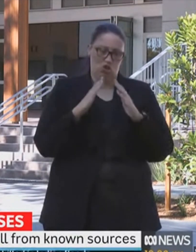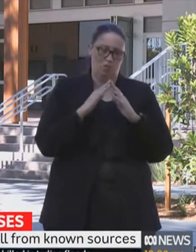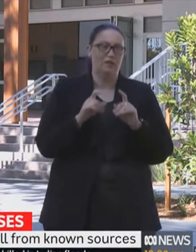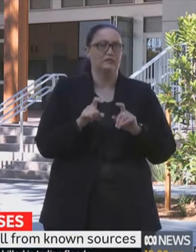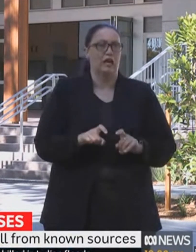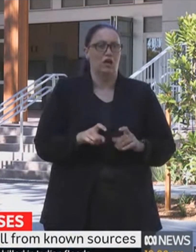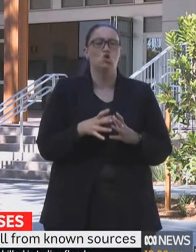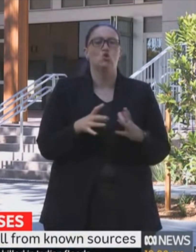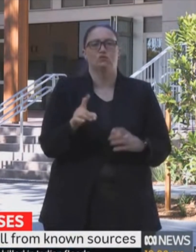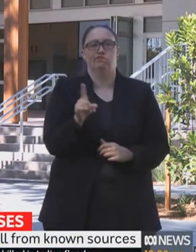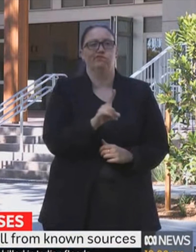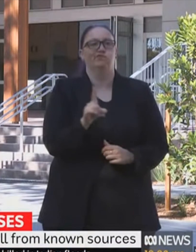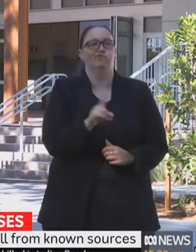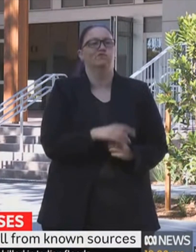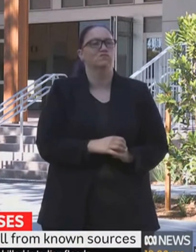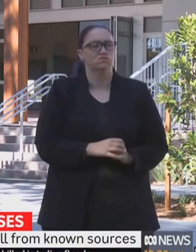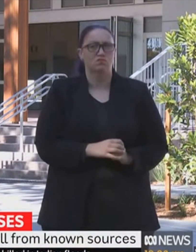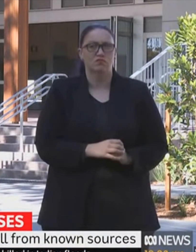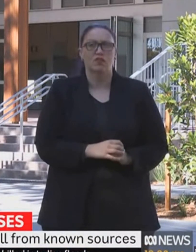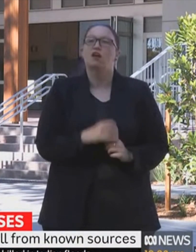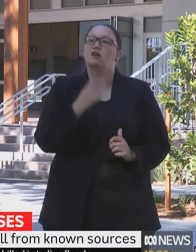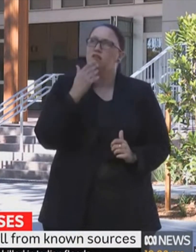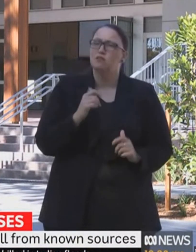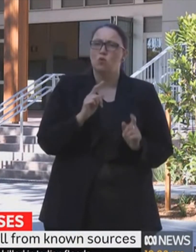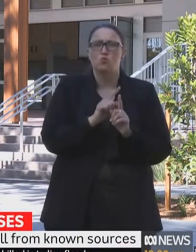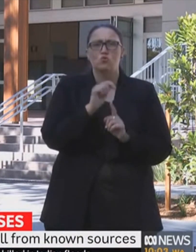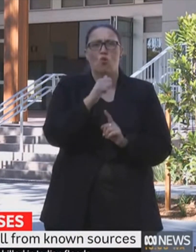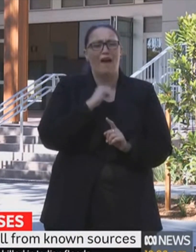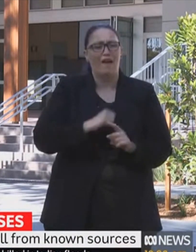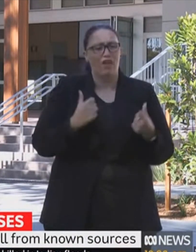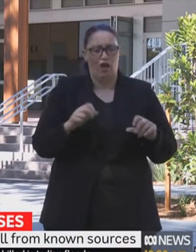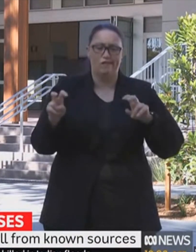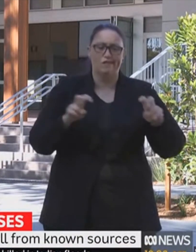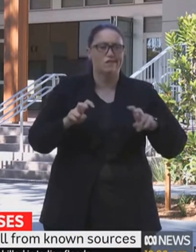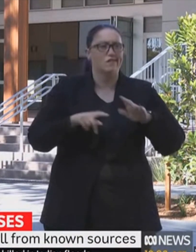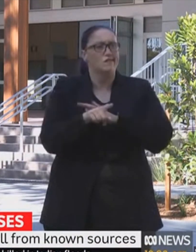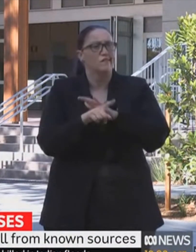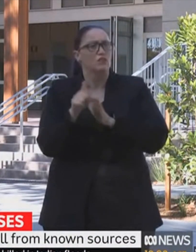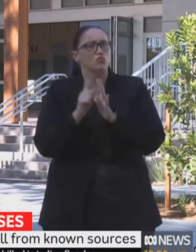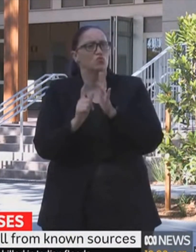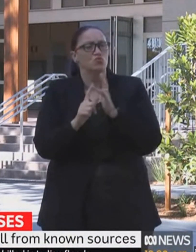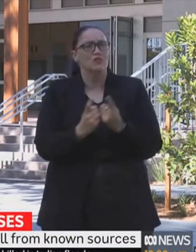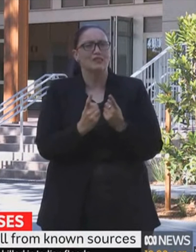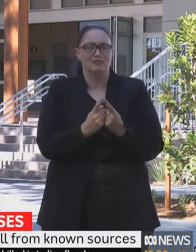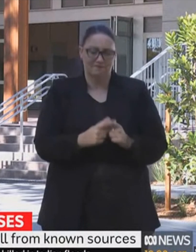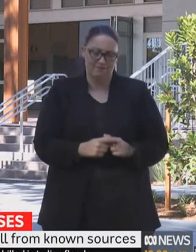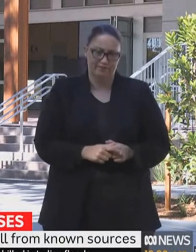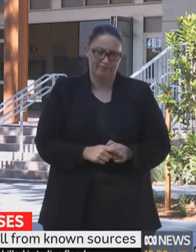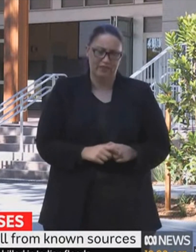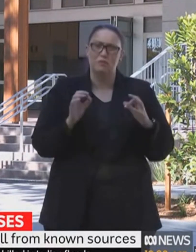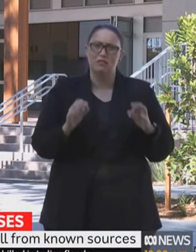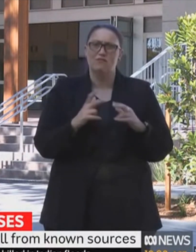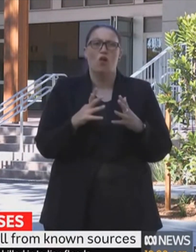is a huge no-no. And we encourage everybody to also limit their behaviour activity in the next few weeks, especially